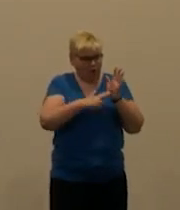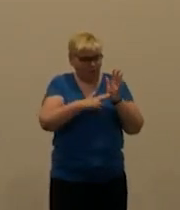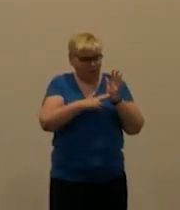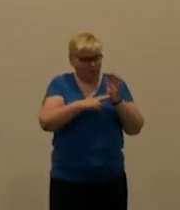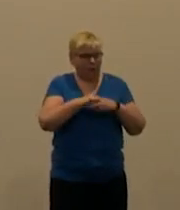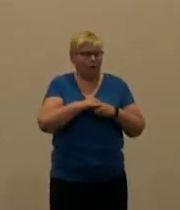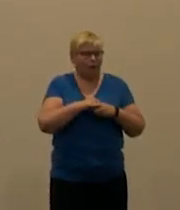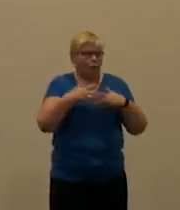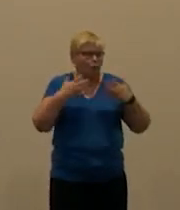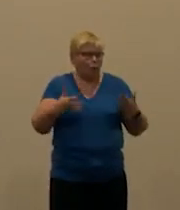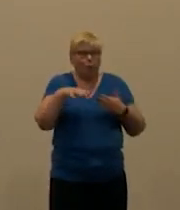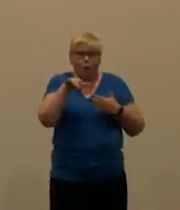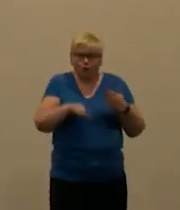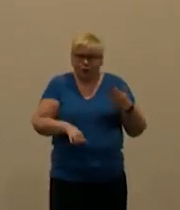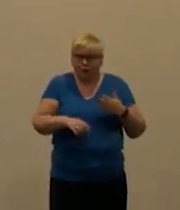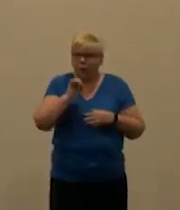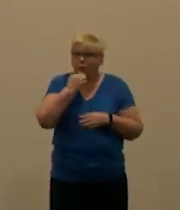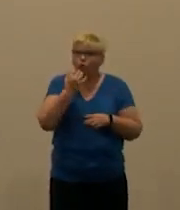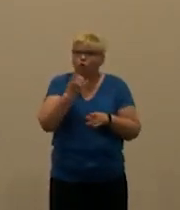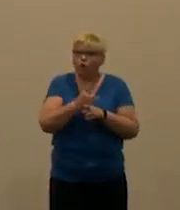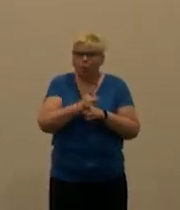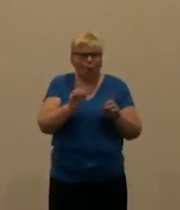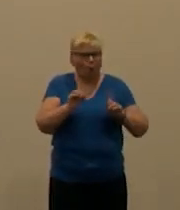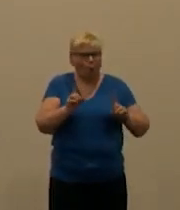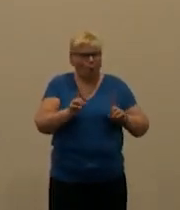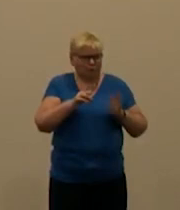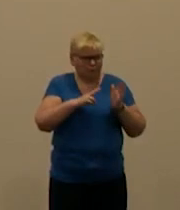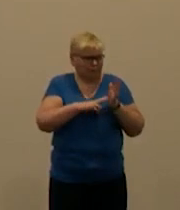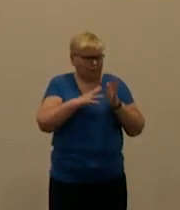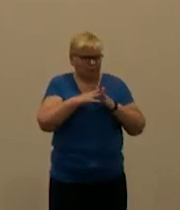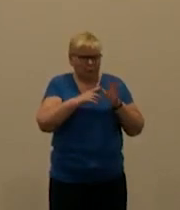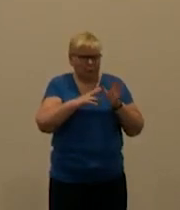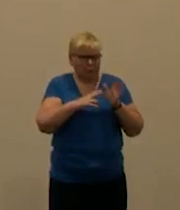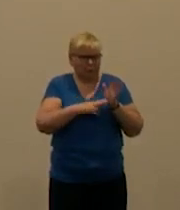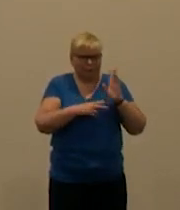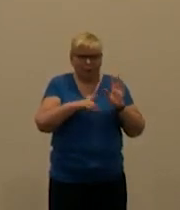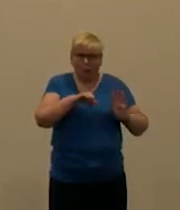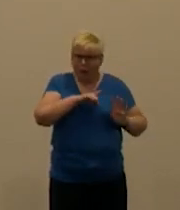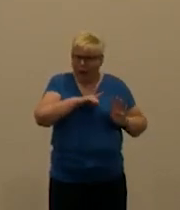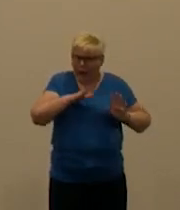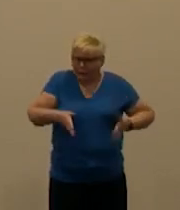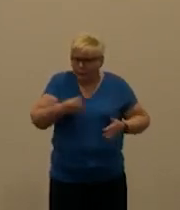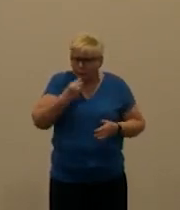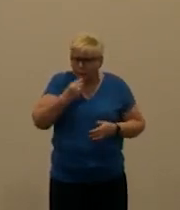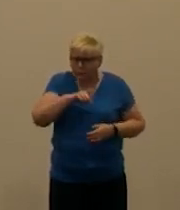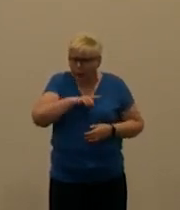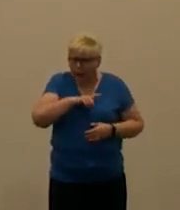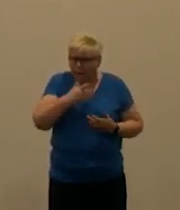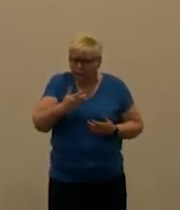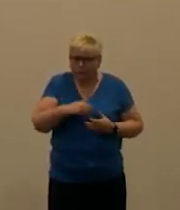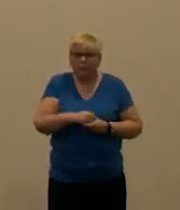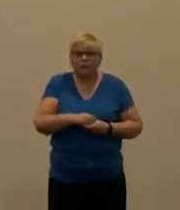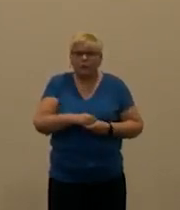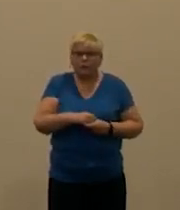agenda. First of all, we will talk about what is Virtual WAN, why should you use it, what are the benefits of Virtual WAN. Then